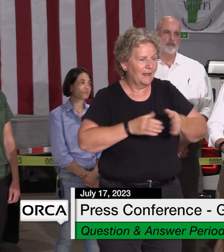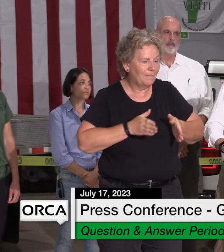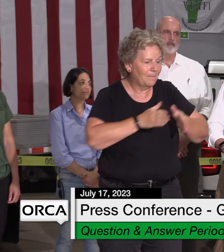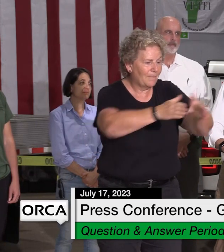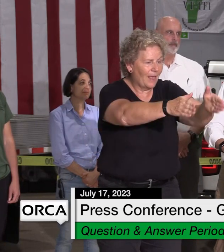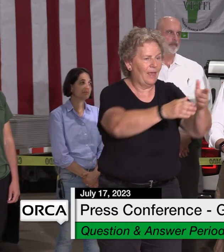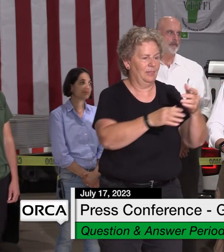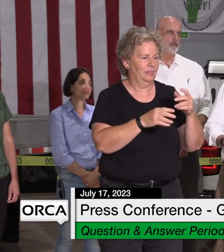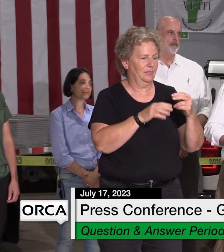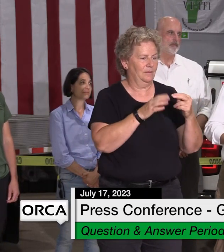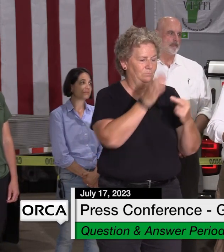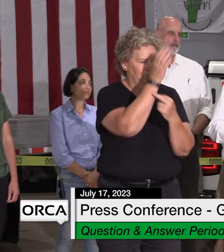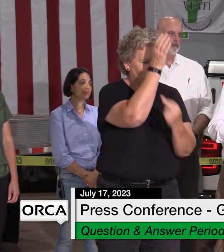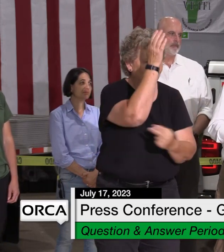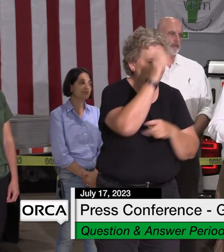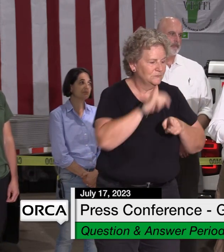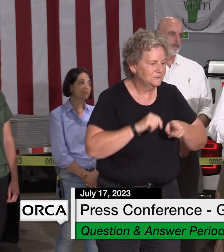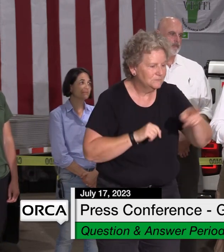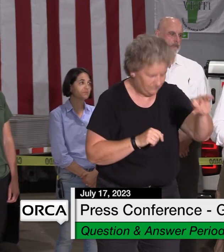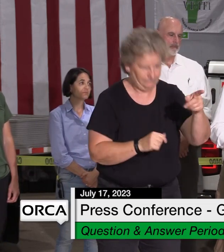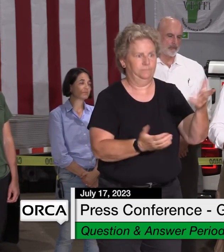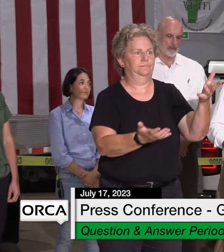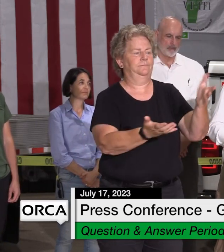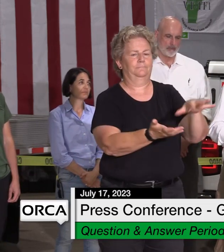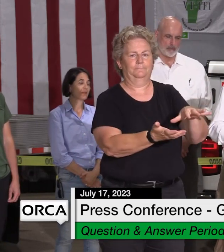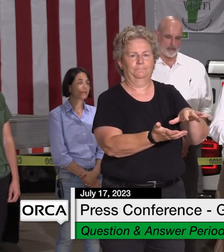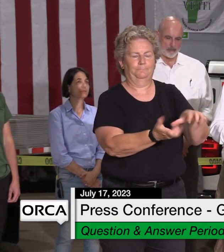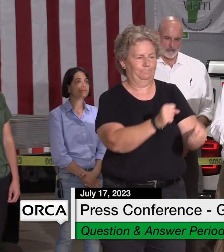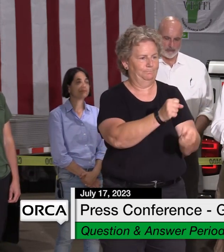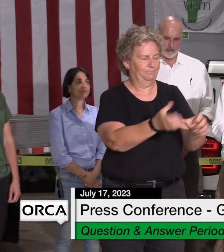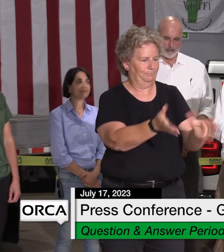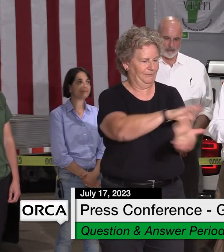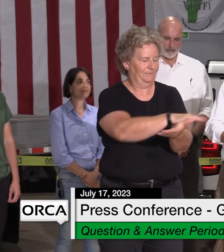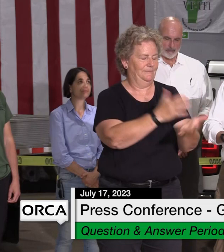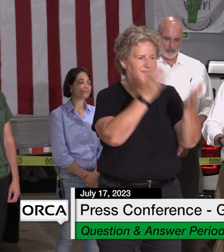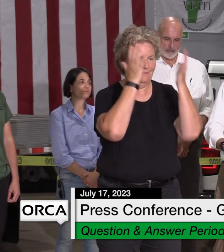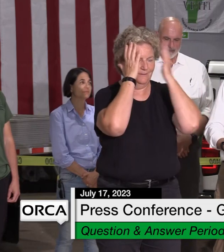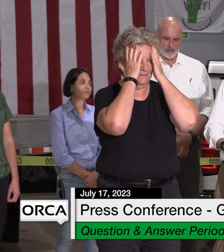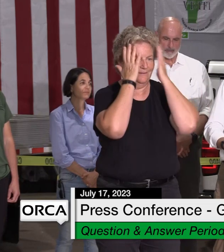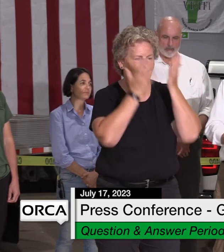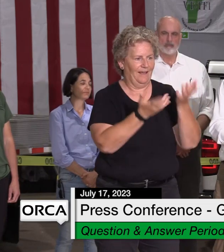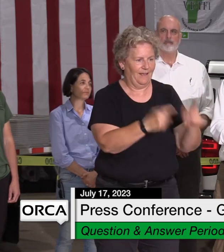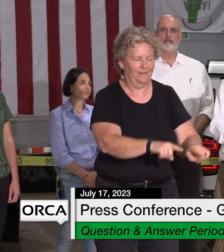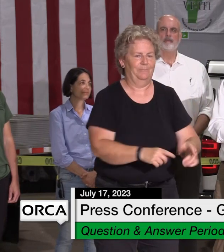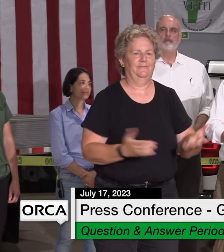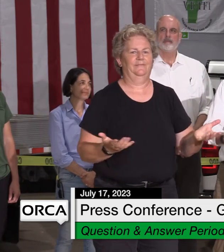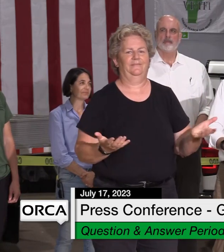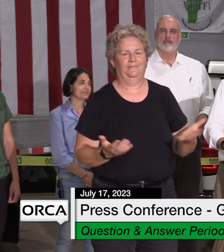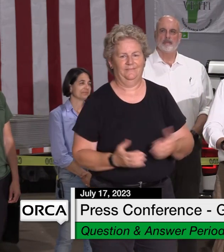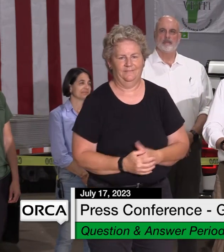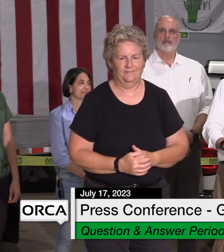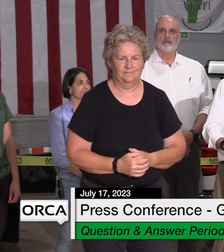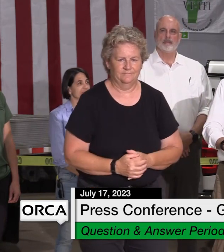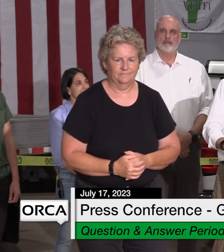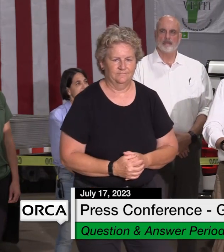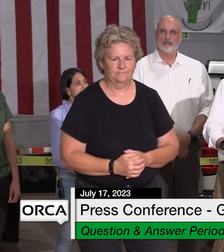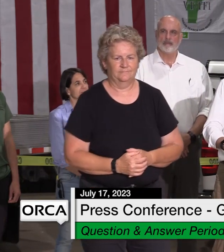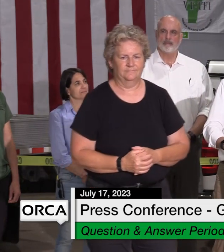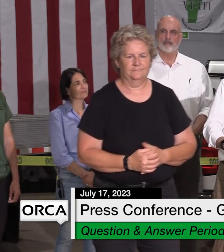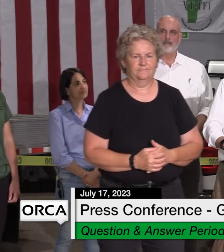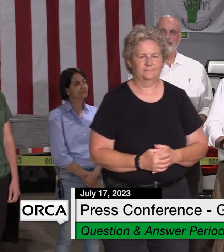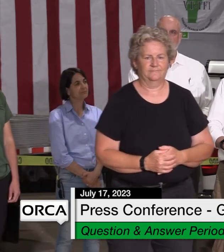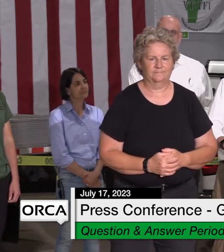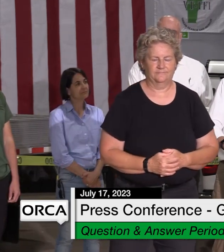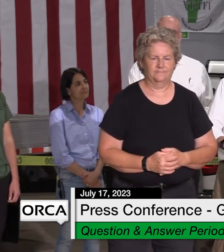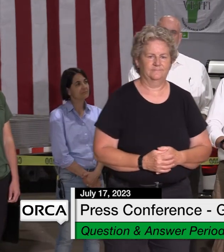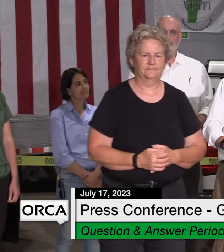It's a reminder of the extreme nature of weather events that are happening more and more often, and the human impact of what happens